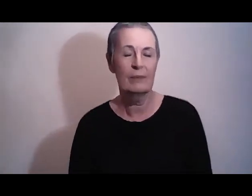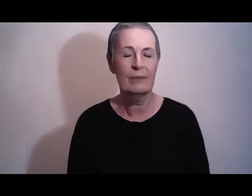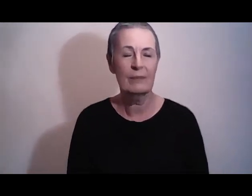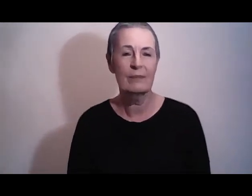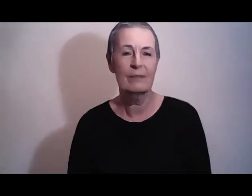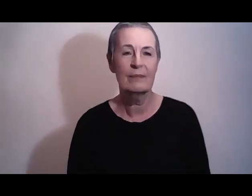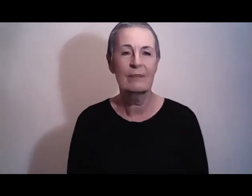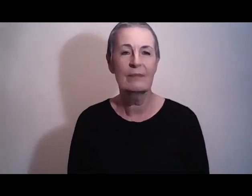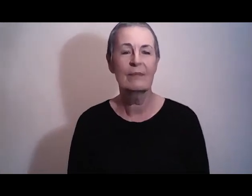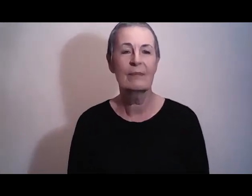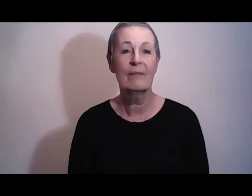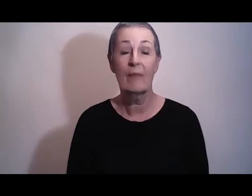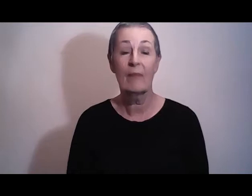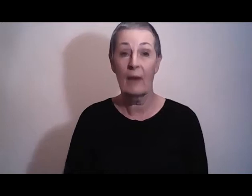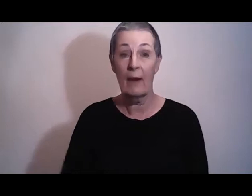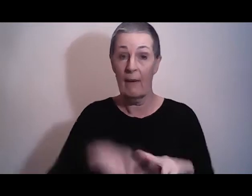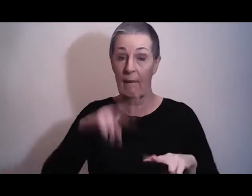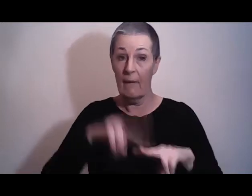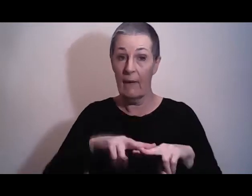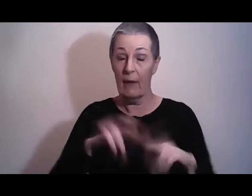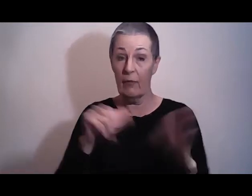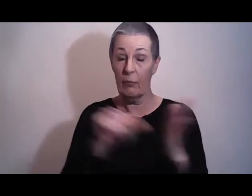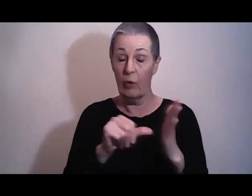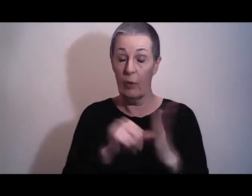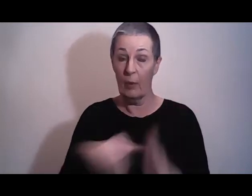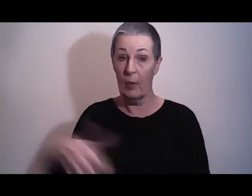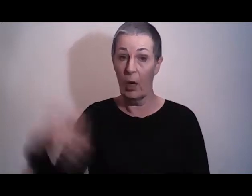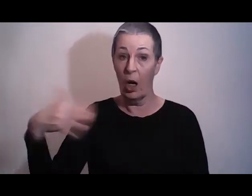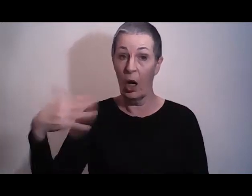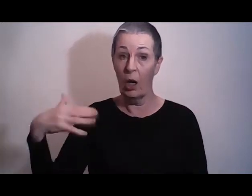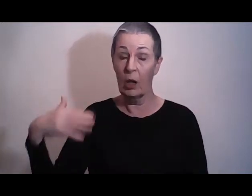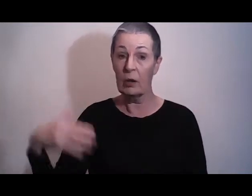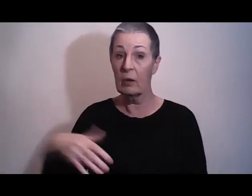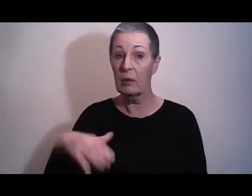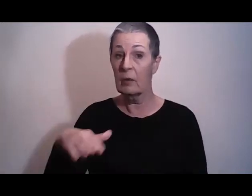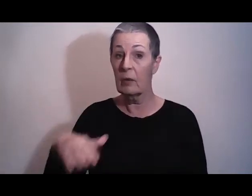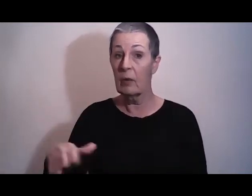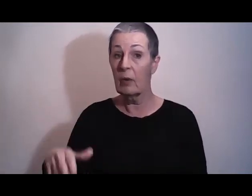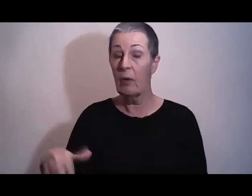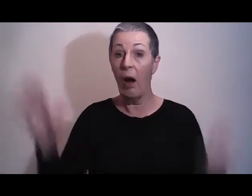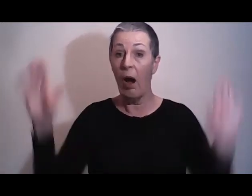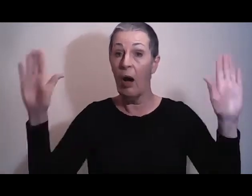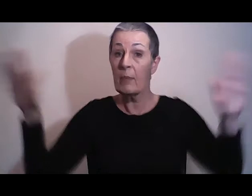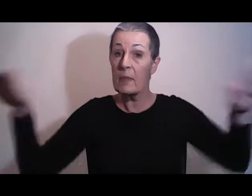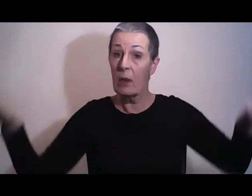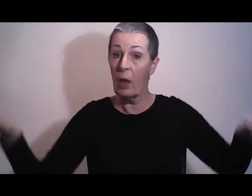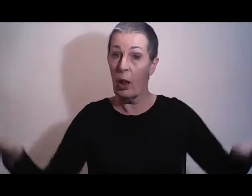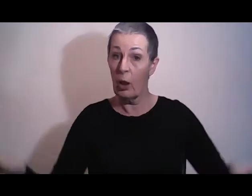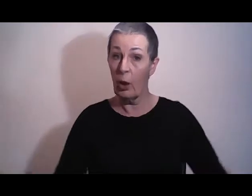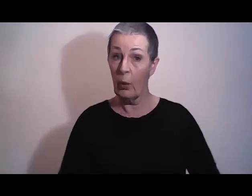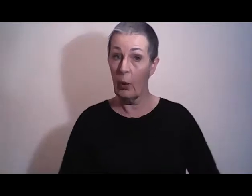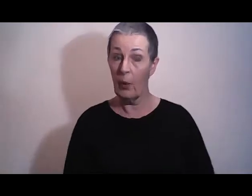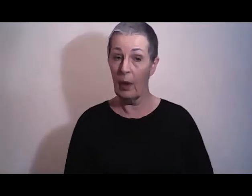shoulder. Then, if you have a problem and it hurts, then take the movement just a bit lower.